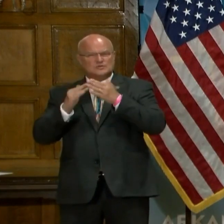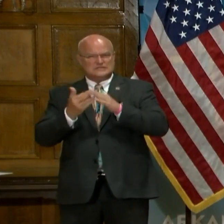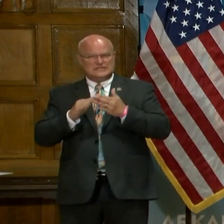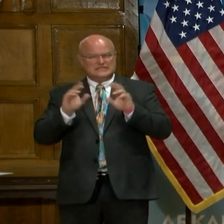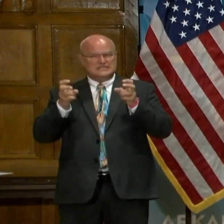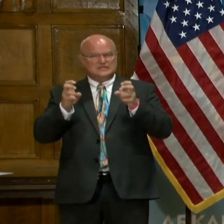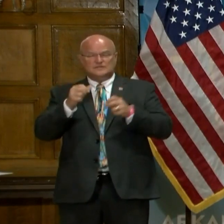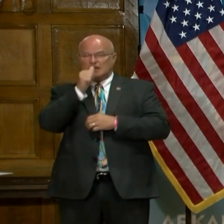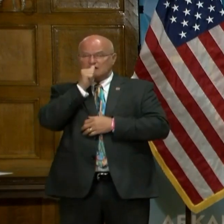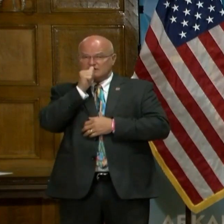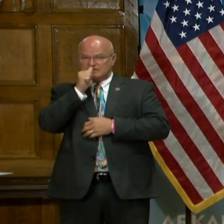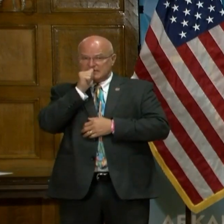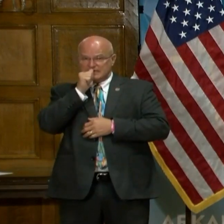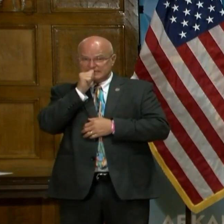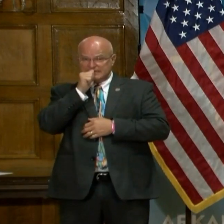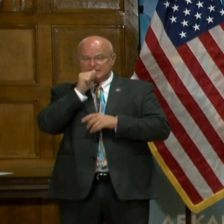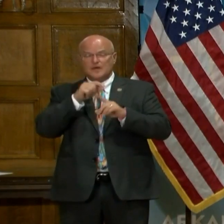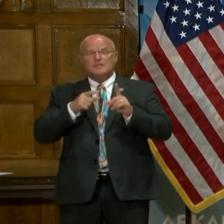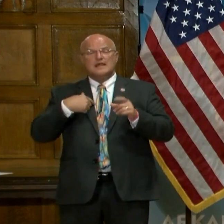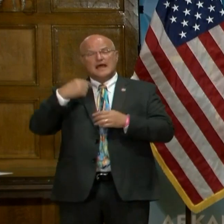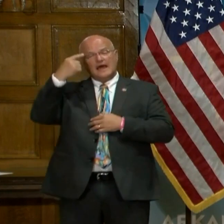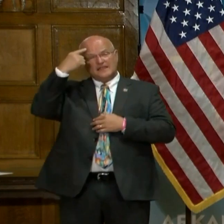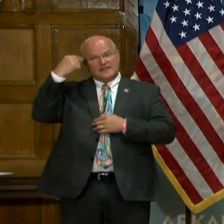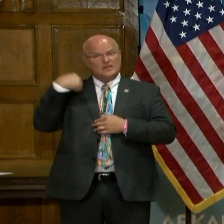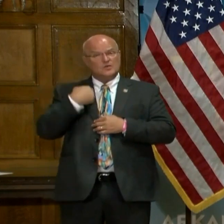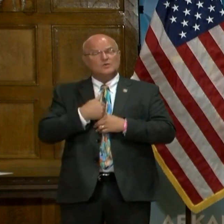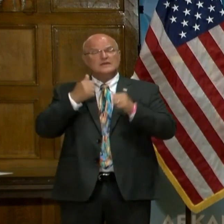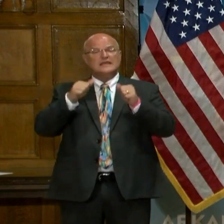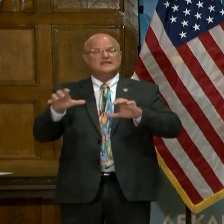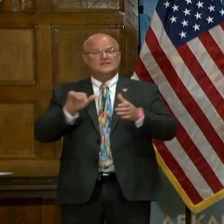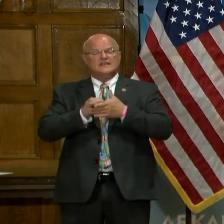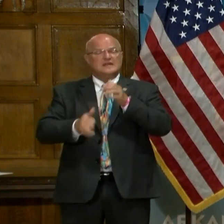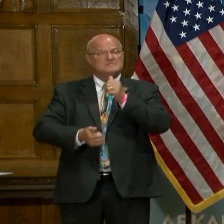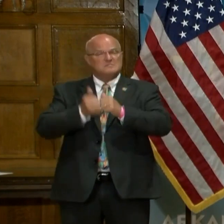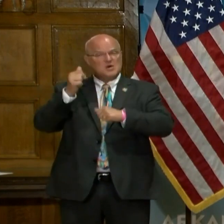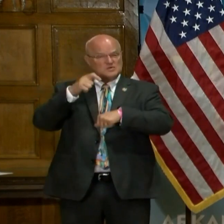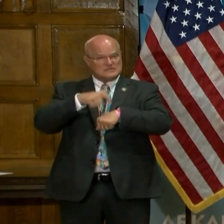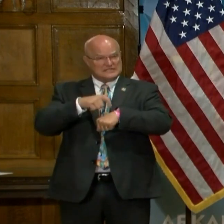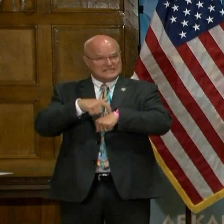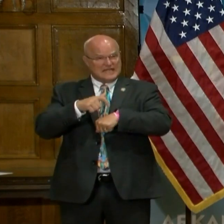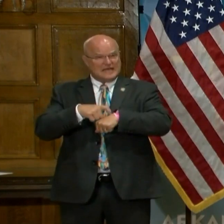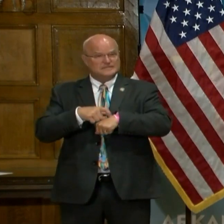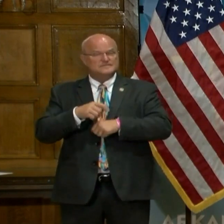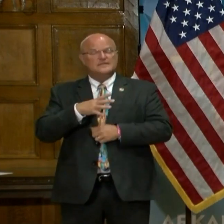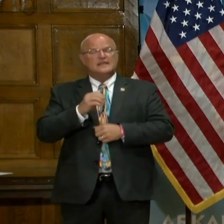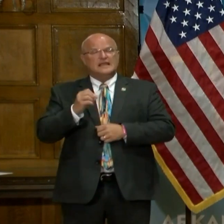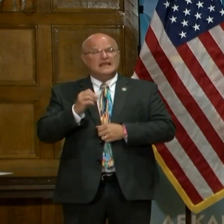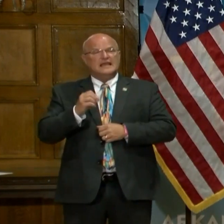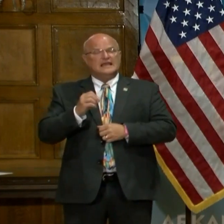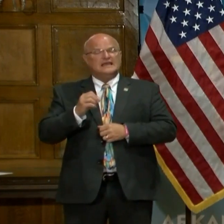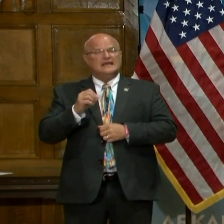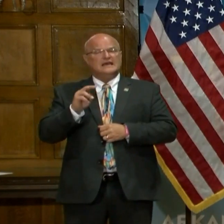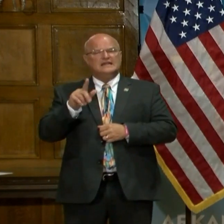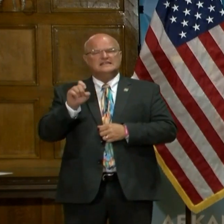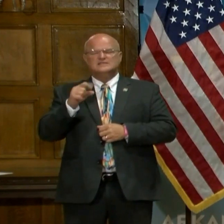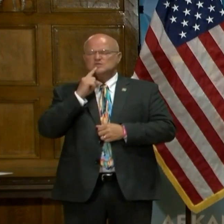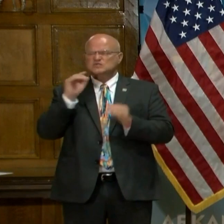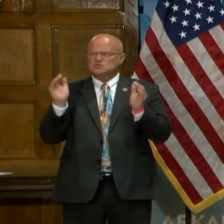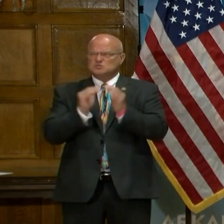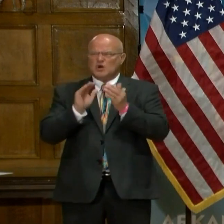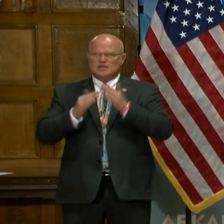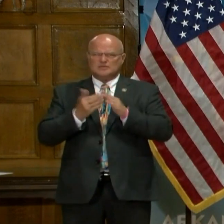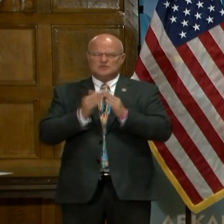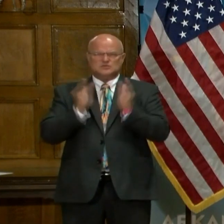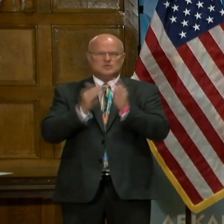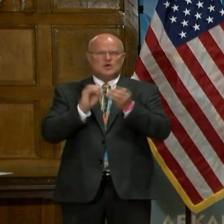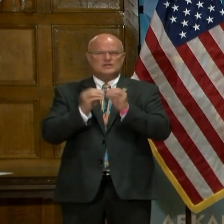of confidentiality, but I think we can do that for most cases, unless it's a very small community or a